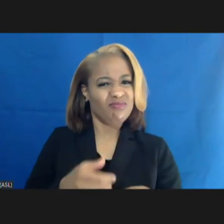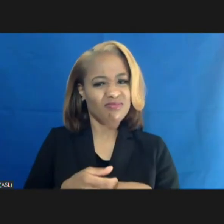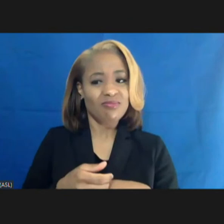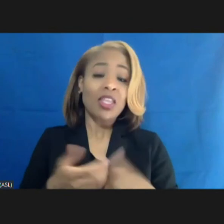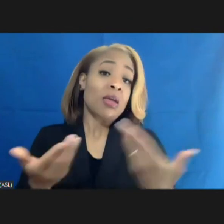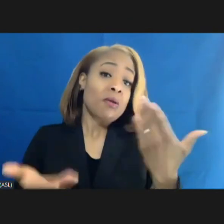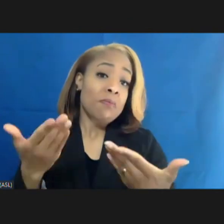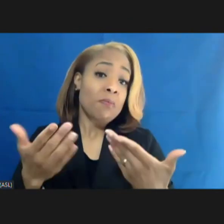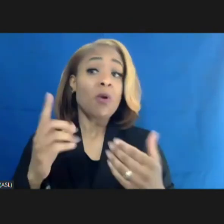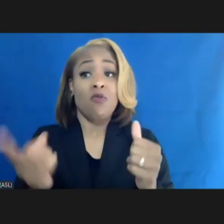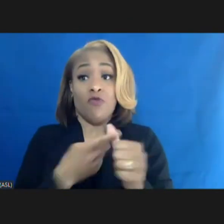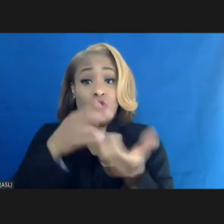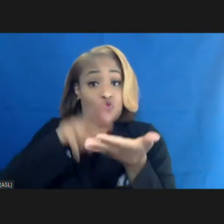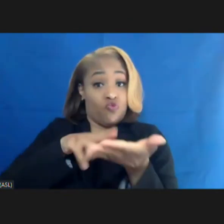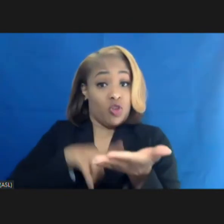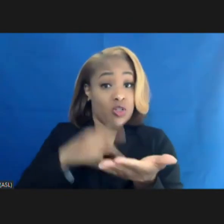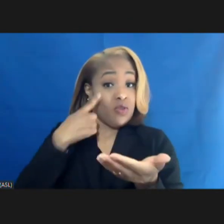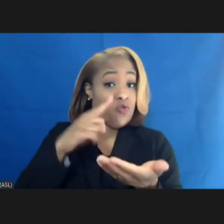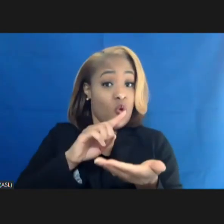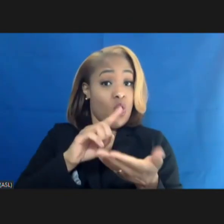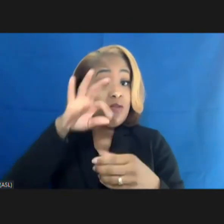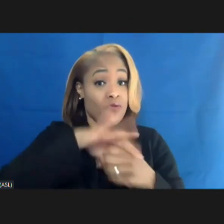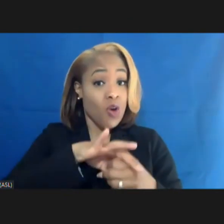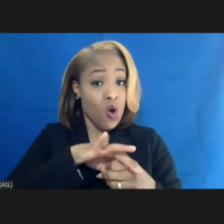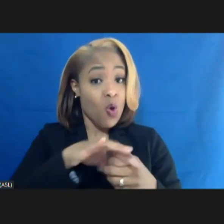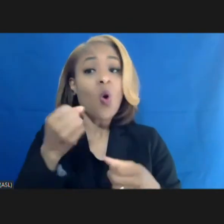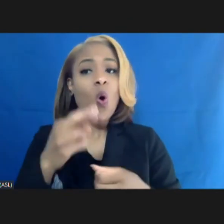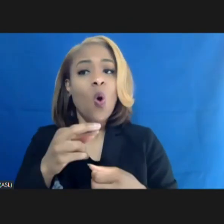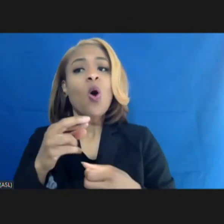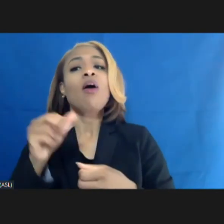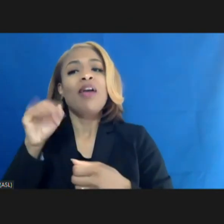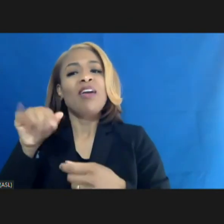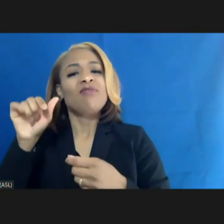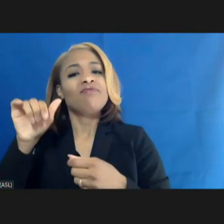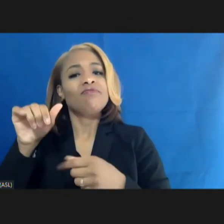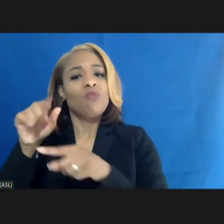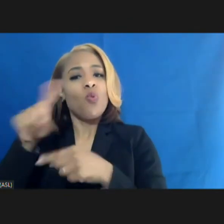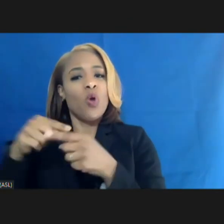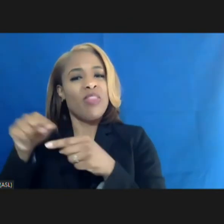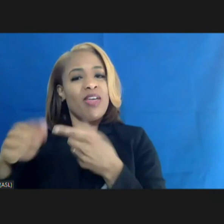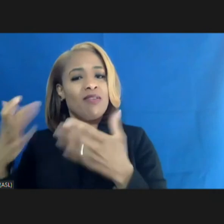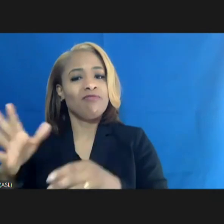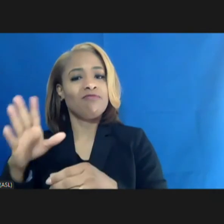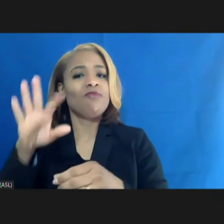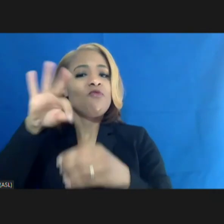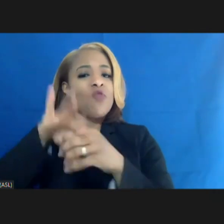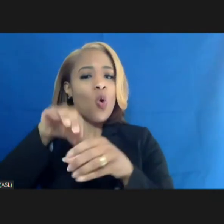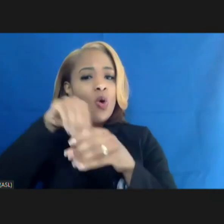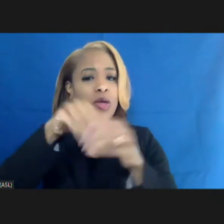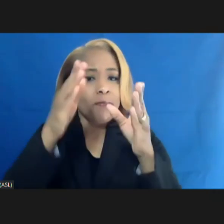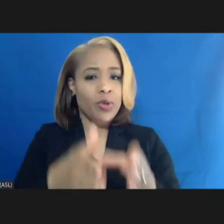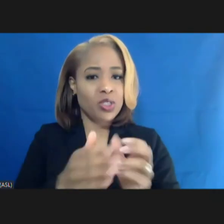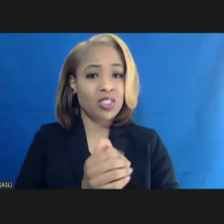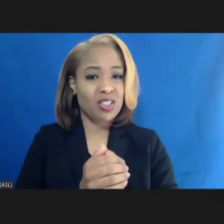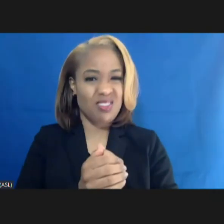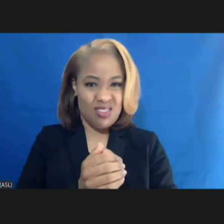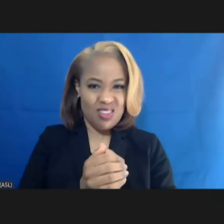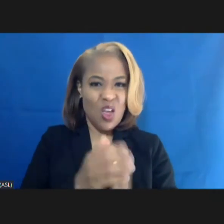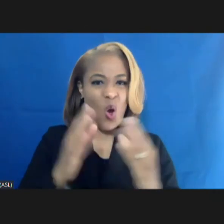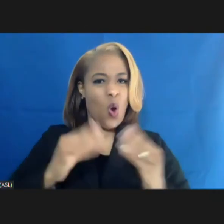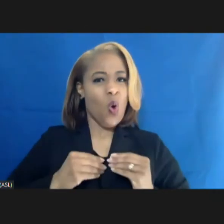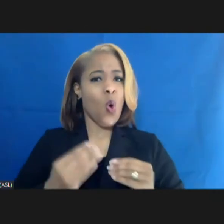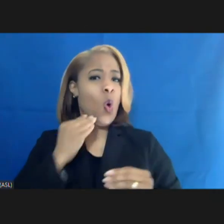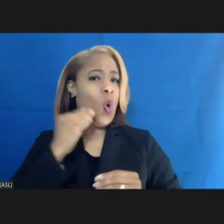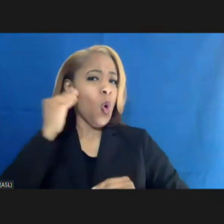when they first registered to vote or when they voted in person. Owning a home copy machine should not be